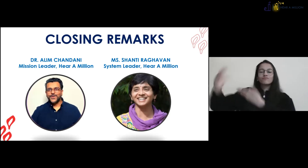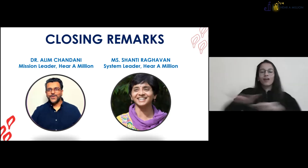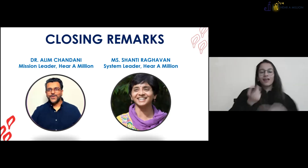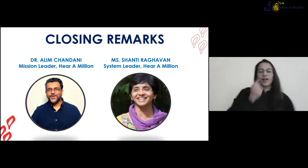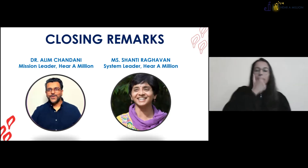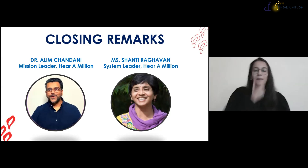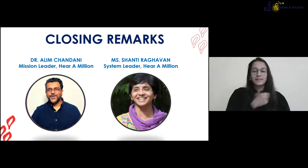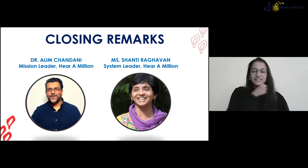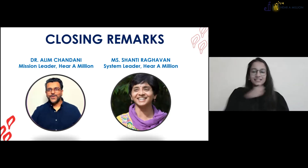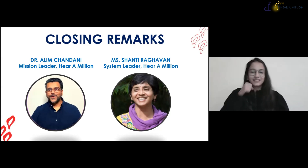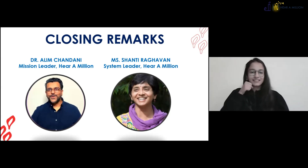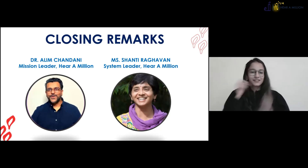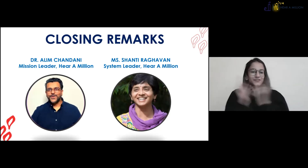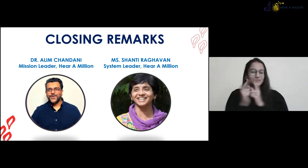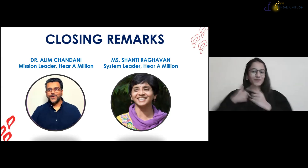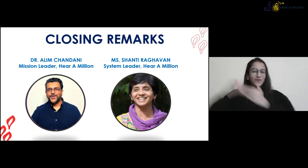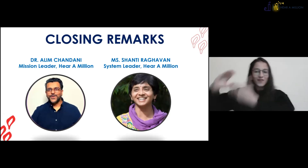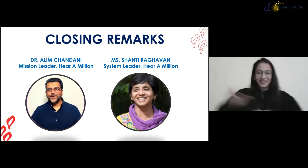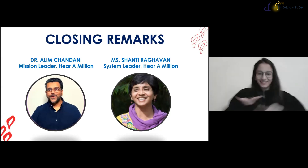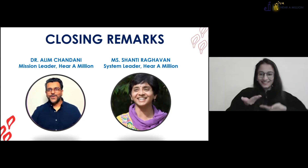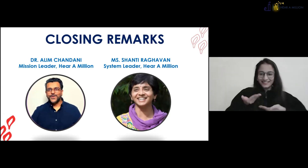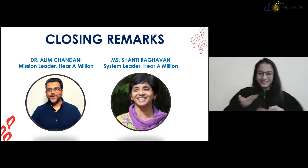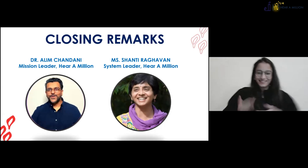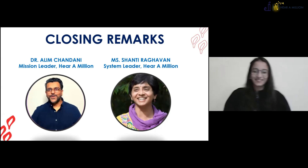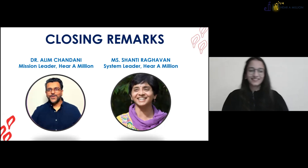So before closing, I would like to welcome Dr. Alim